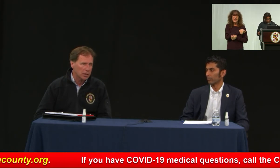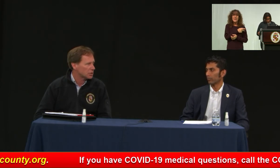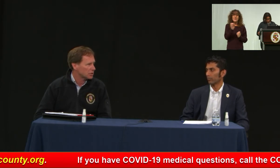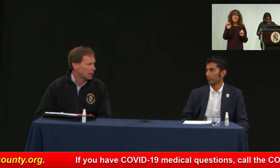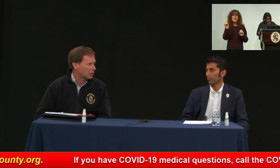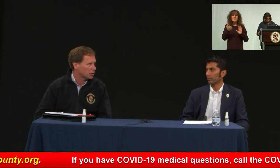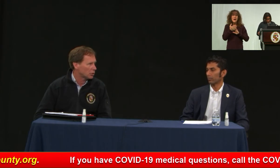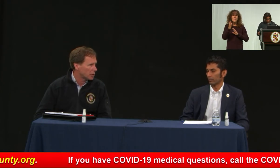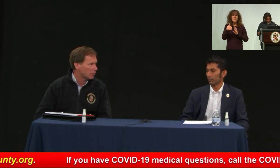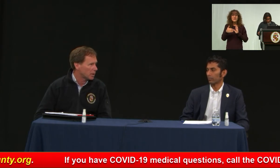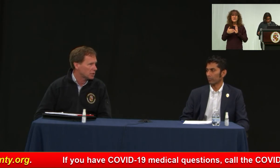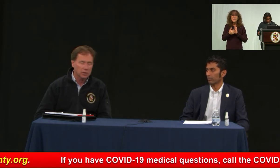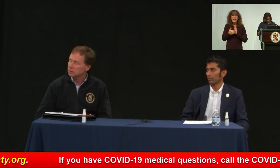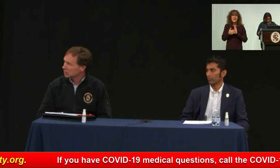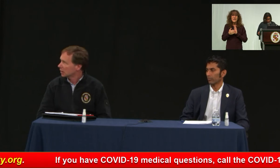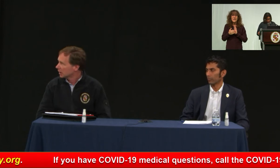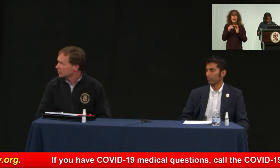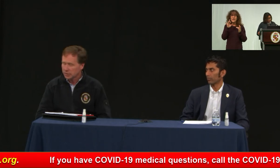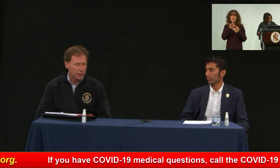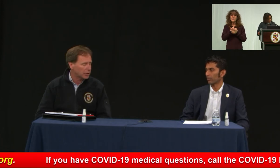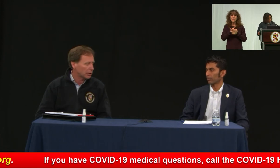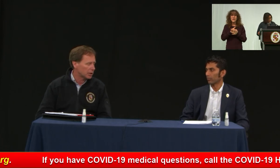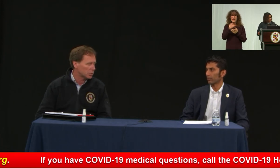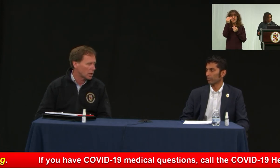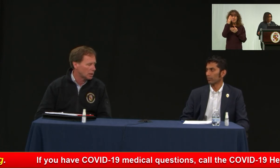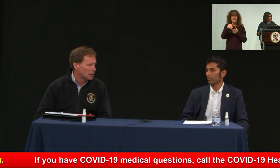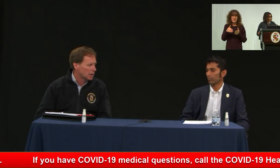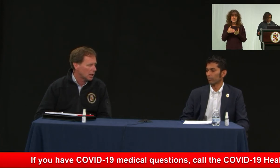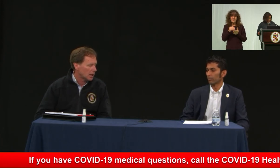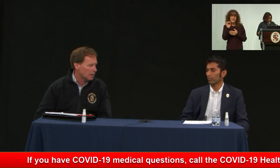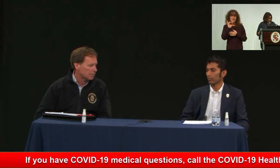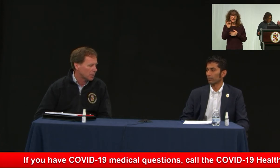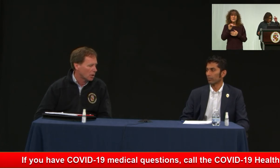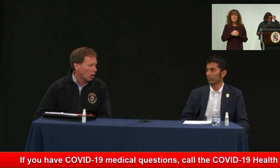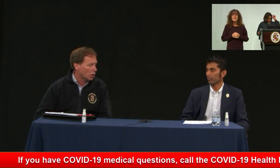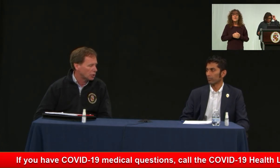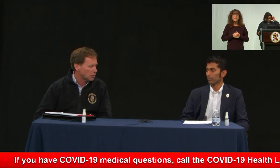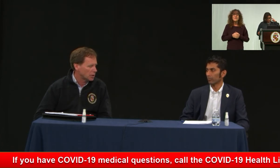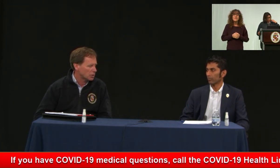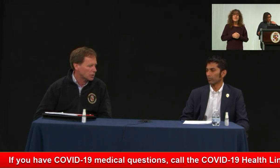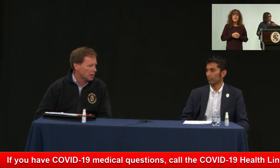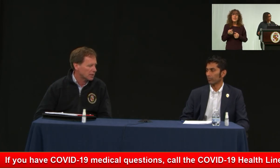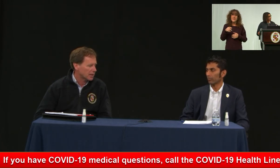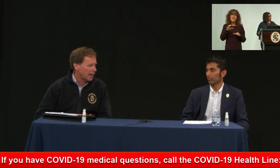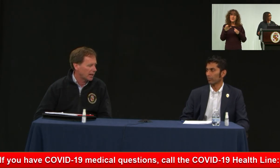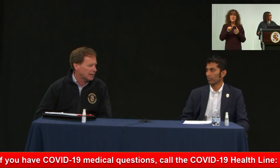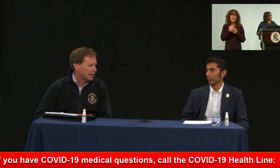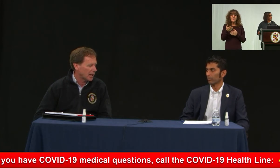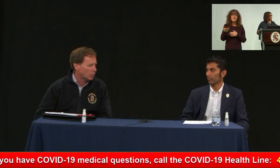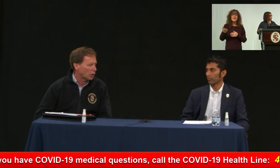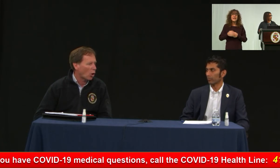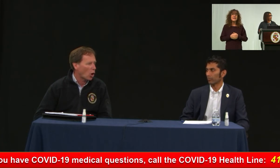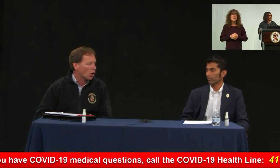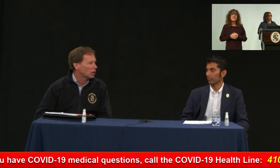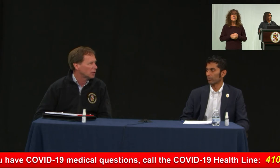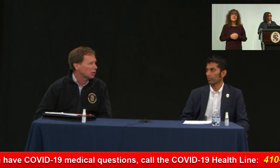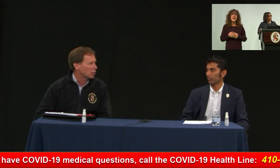Emergency Operations Center and the Joint Information Center here as well are doing those things,